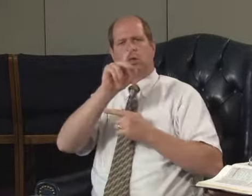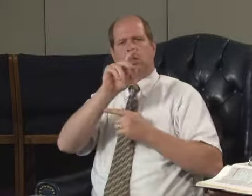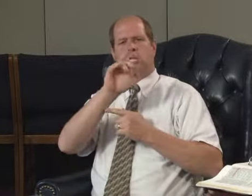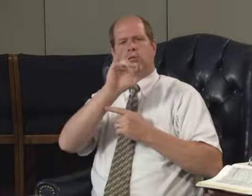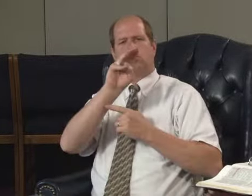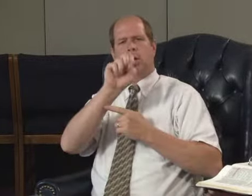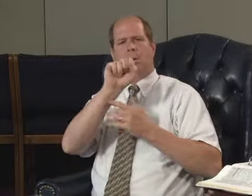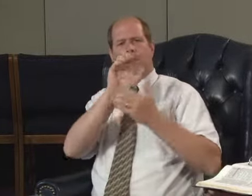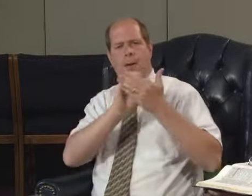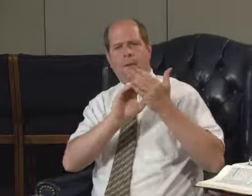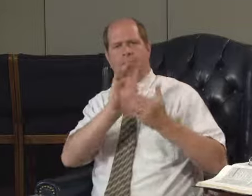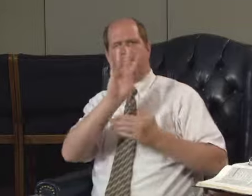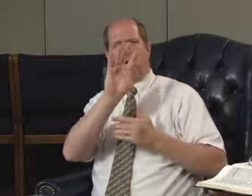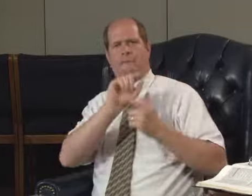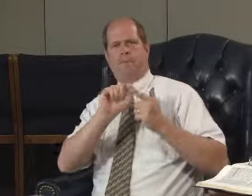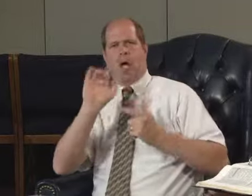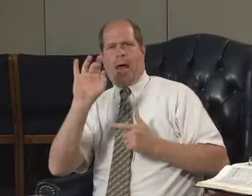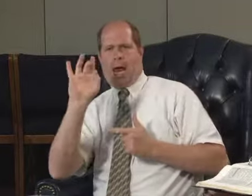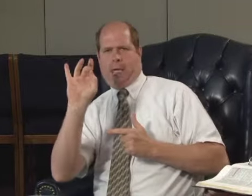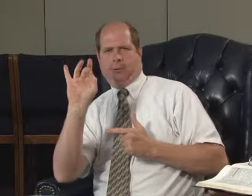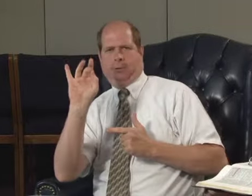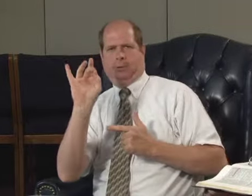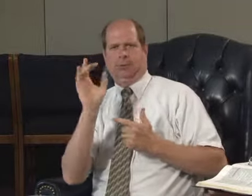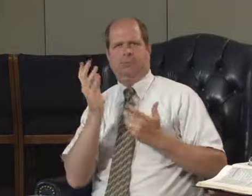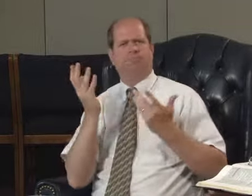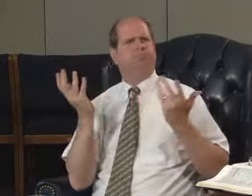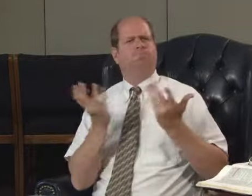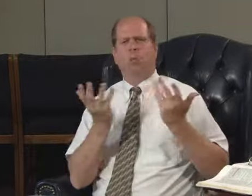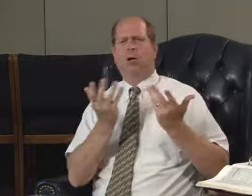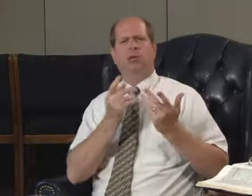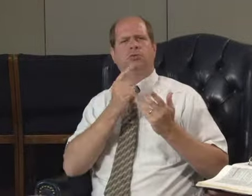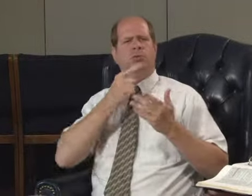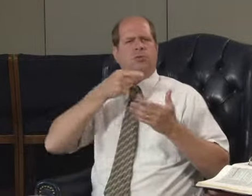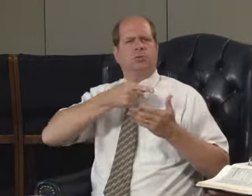I want to go to James chapter 4, verse 8.